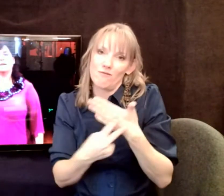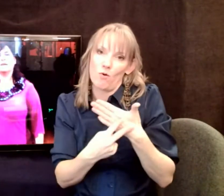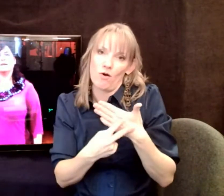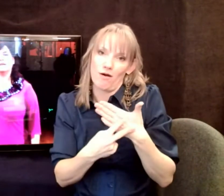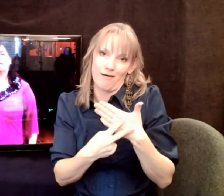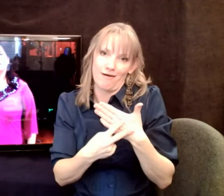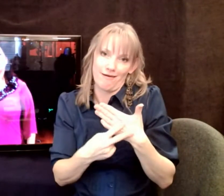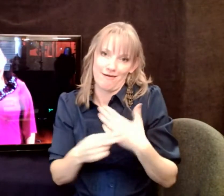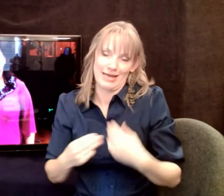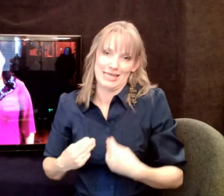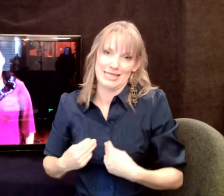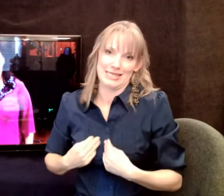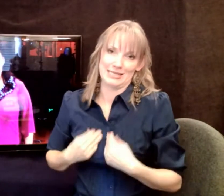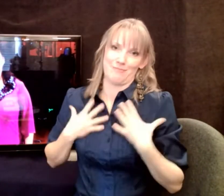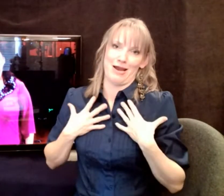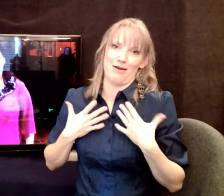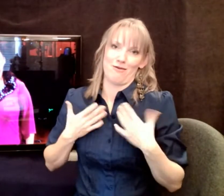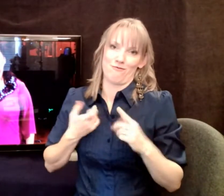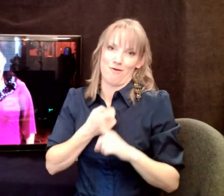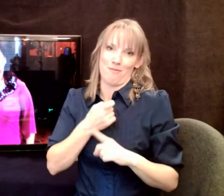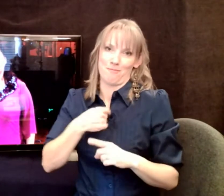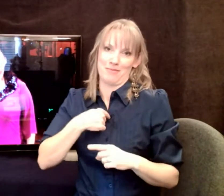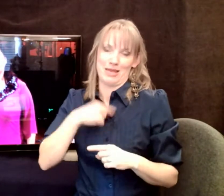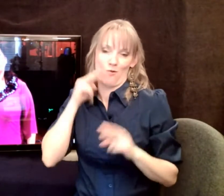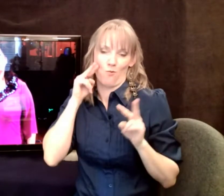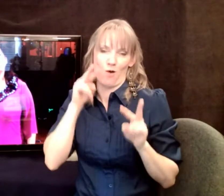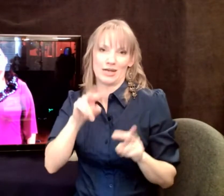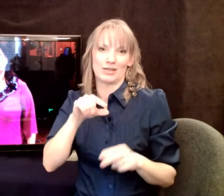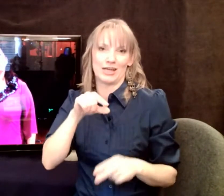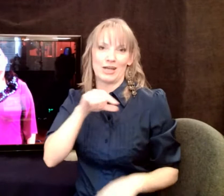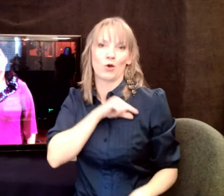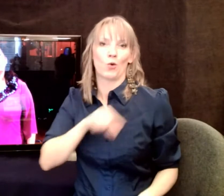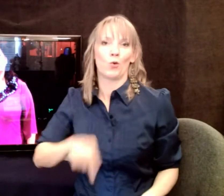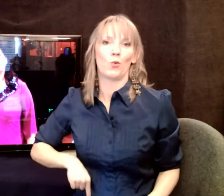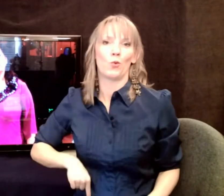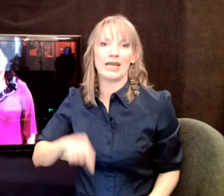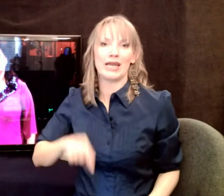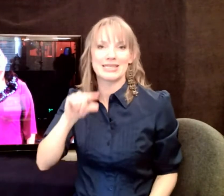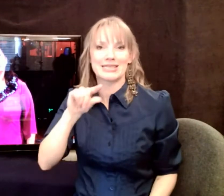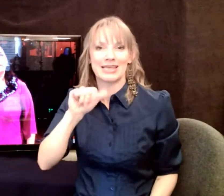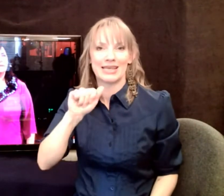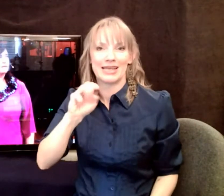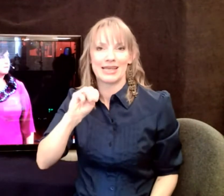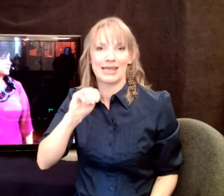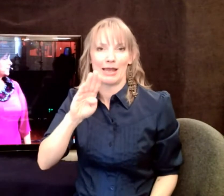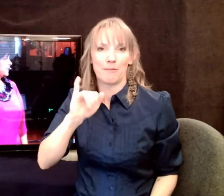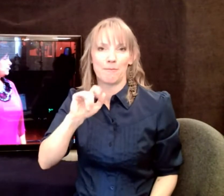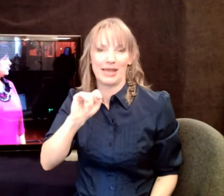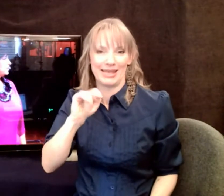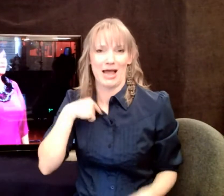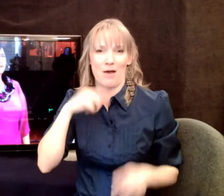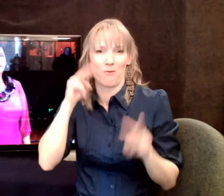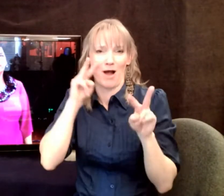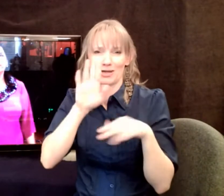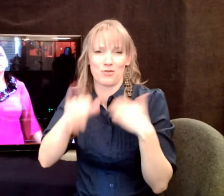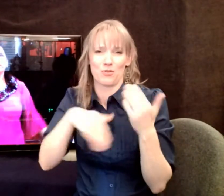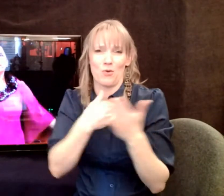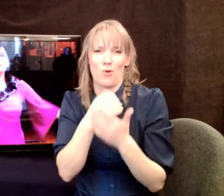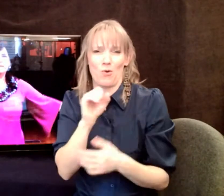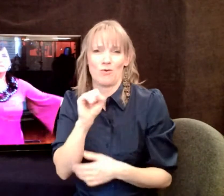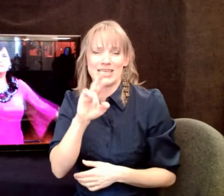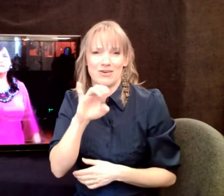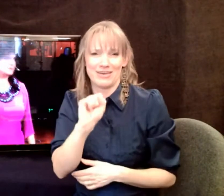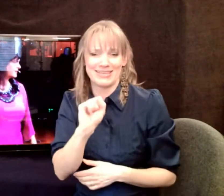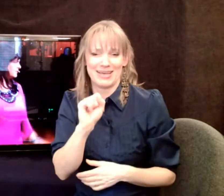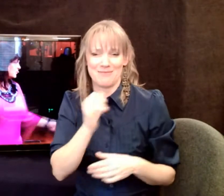by my binge watching The Queen's Gambit recently, all in like one day, maybe one day. And my husband's over there, so I'm